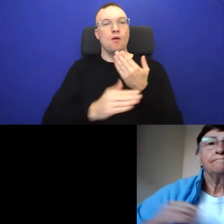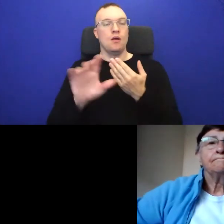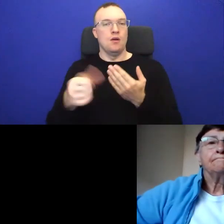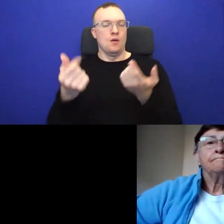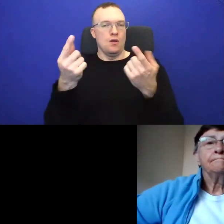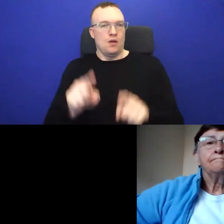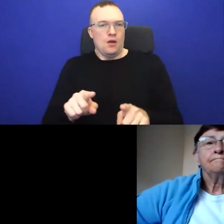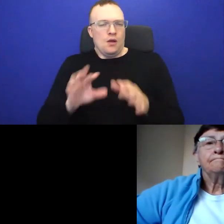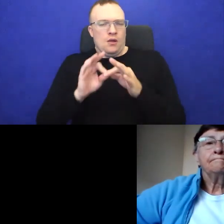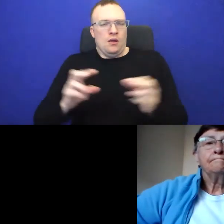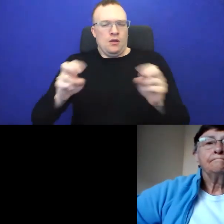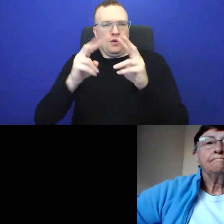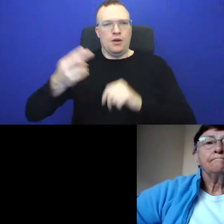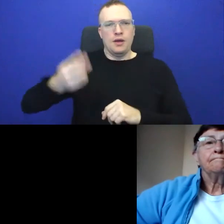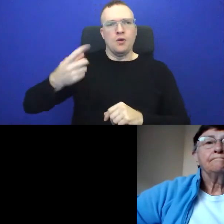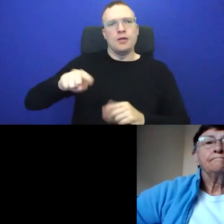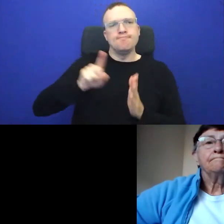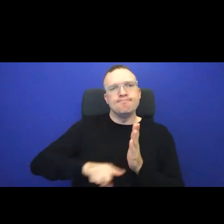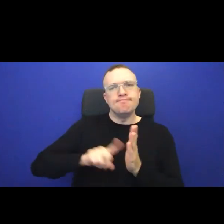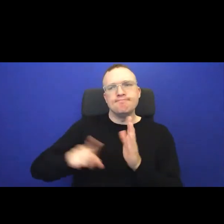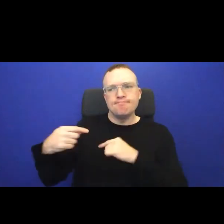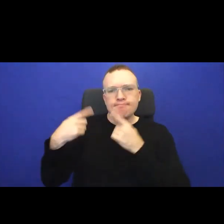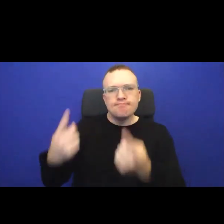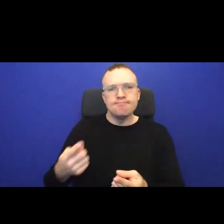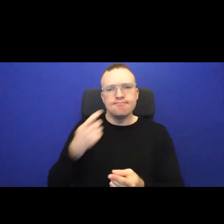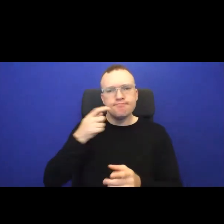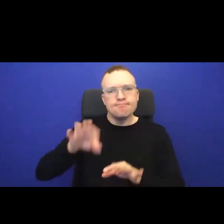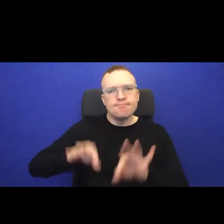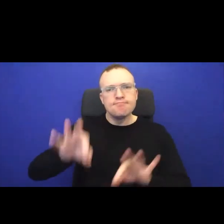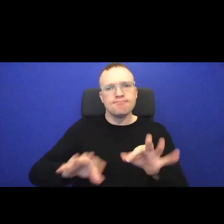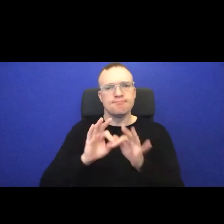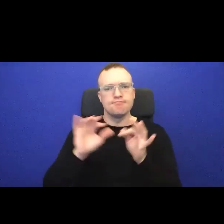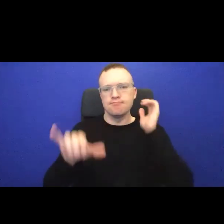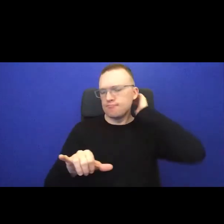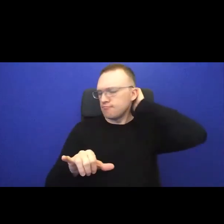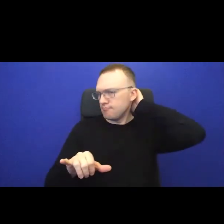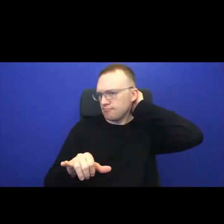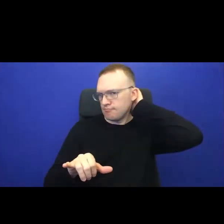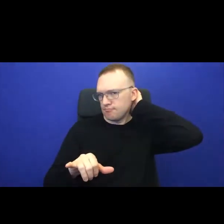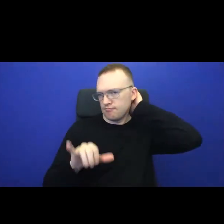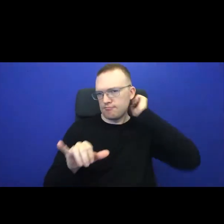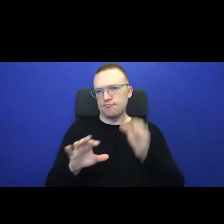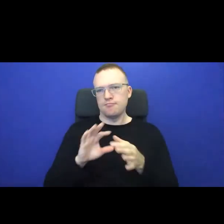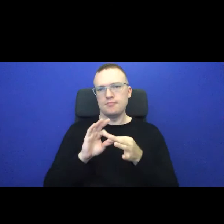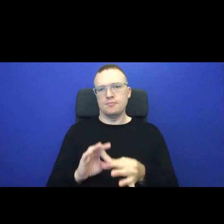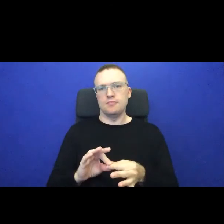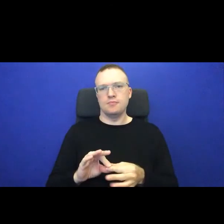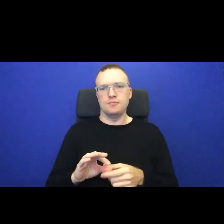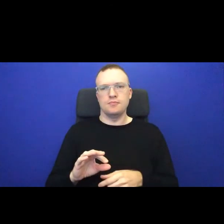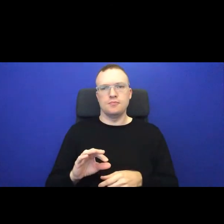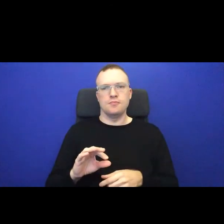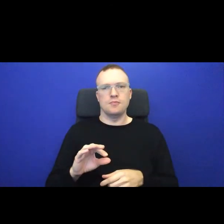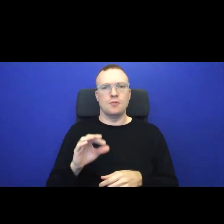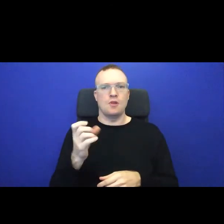history that we've been researching recently, and it concerns the